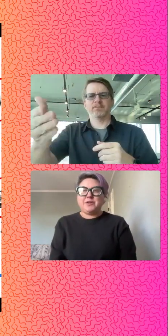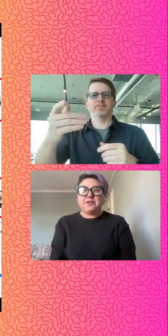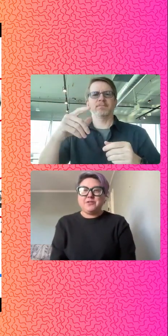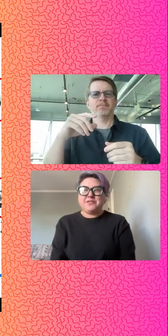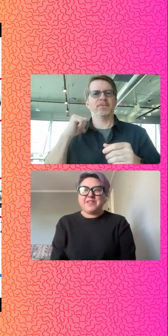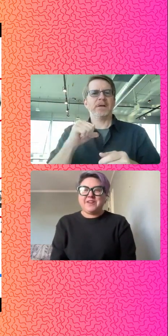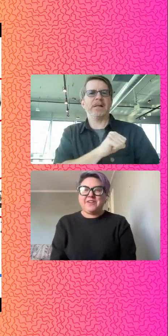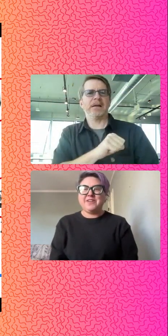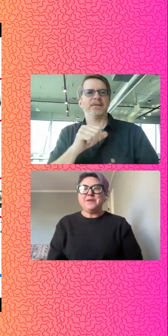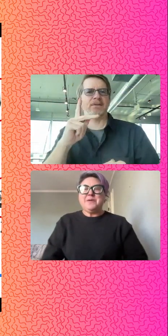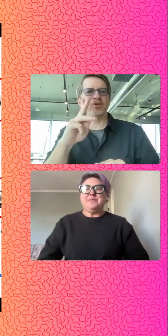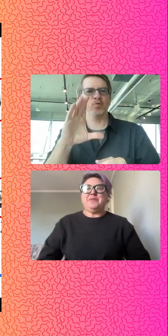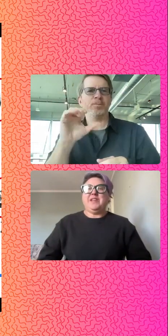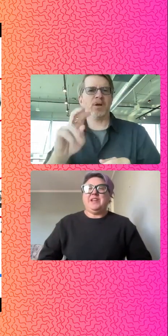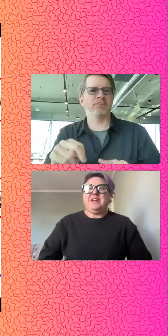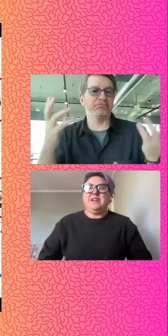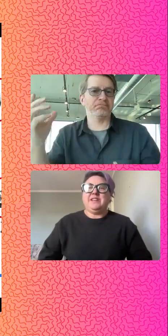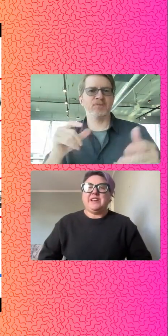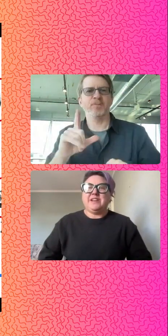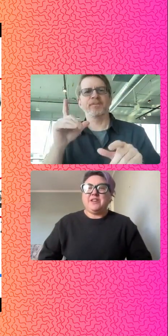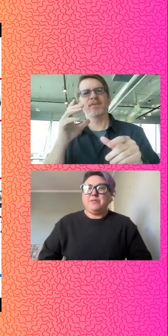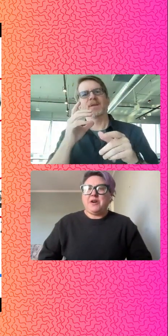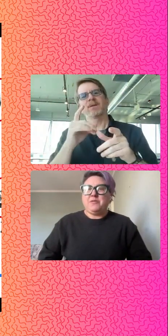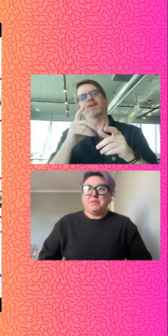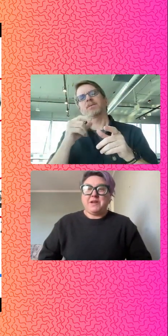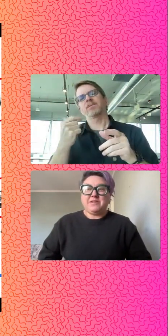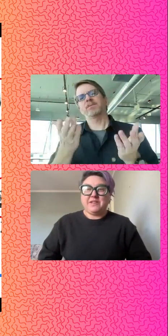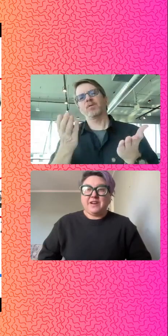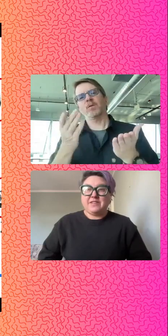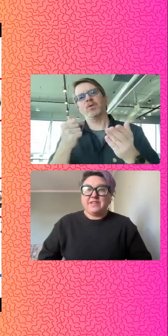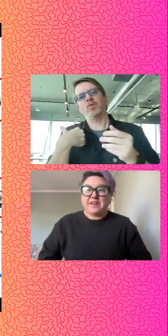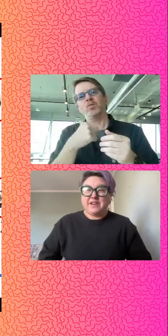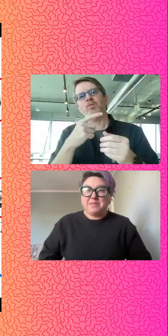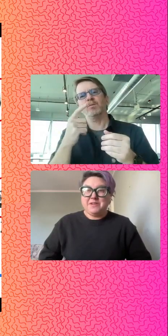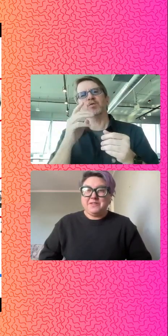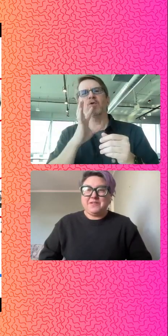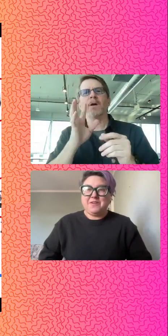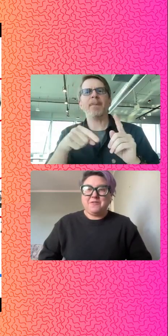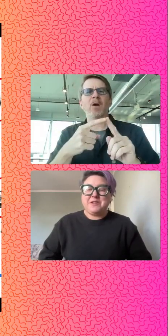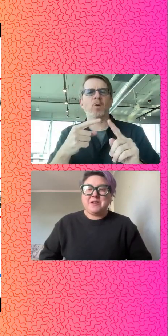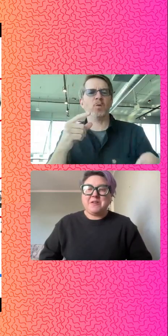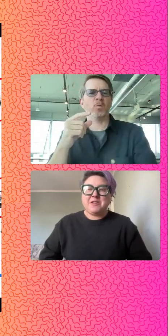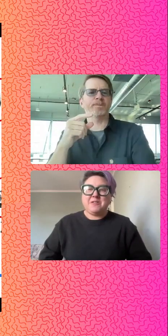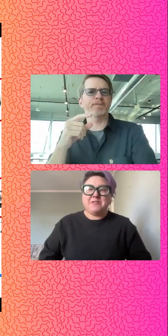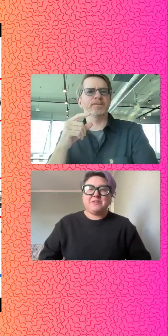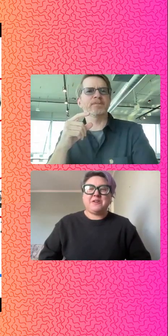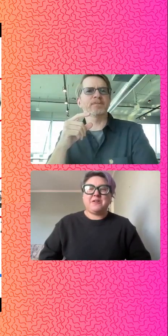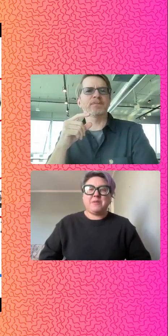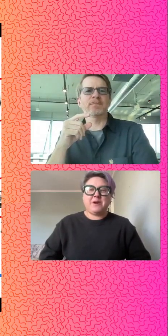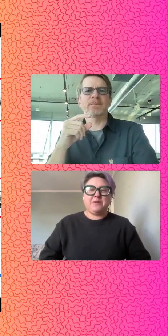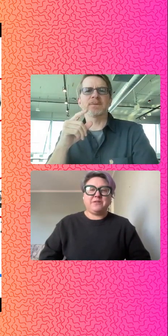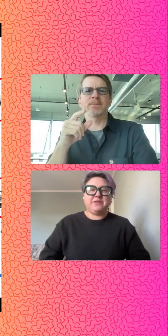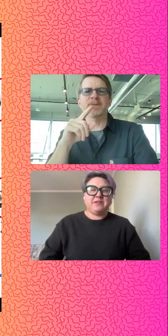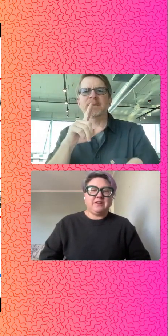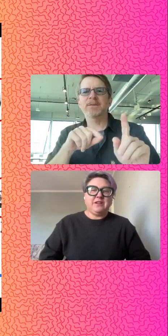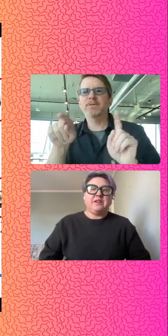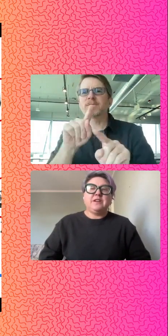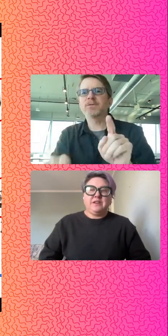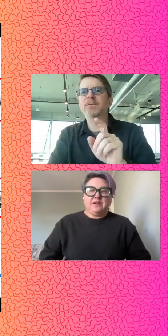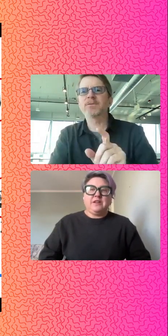So that's some good news there. In Atlanta KubeCon, we might see that happen. So we are here to talk